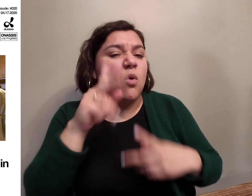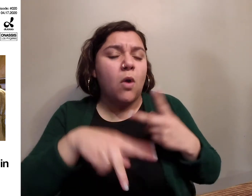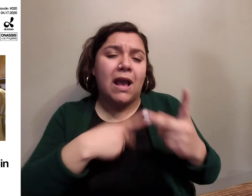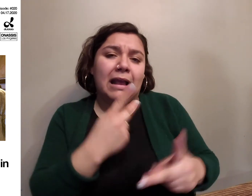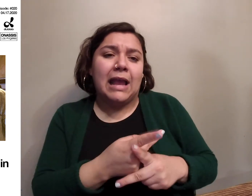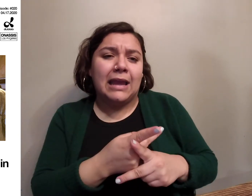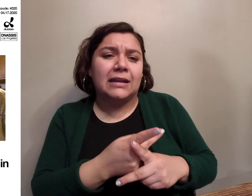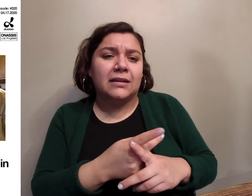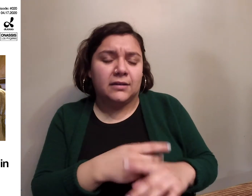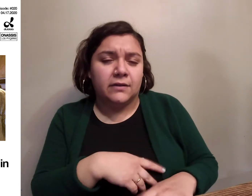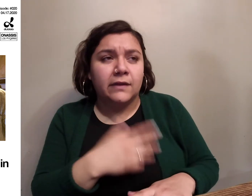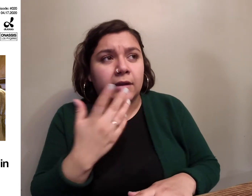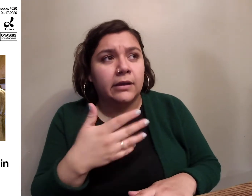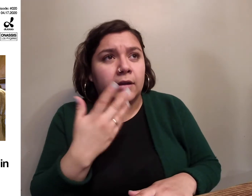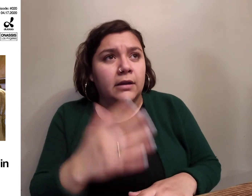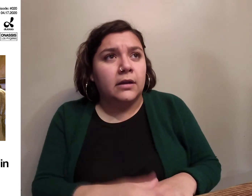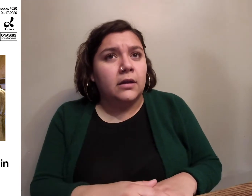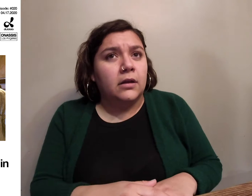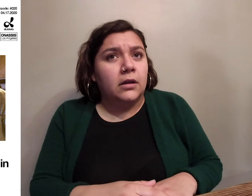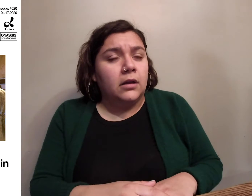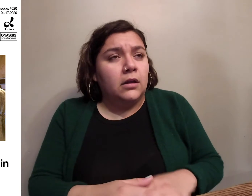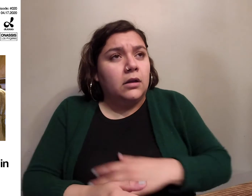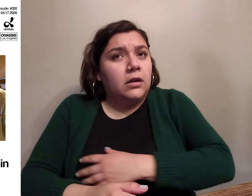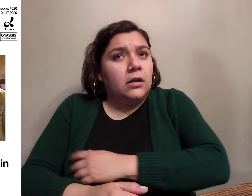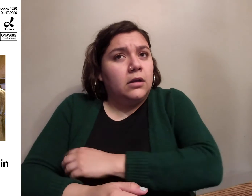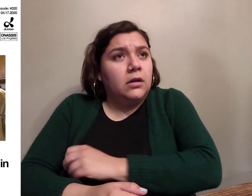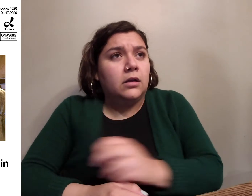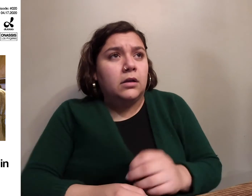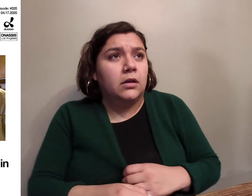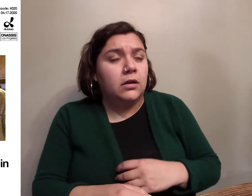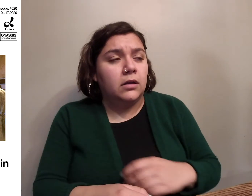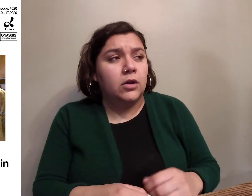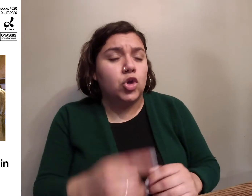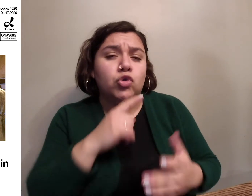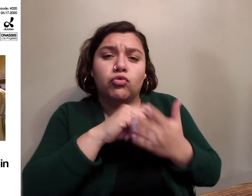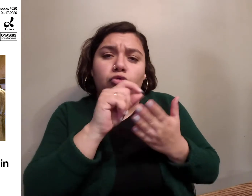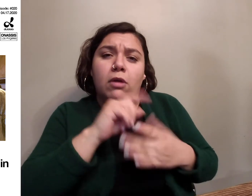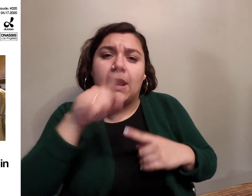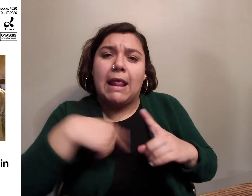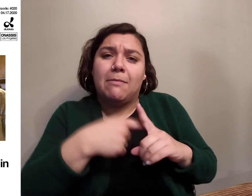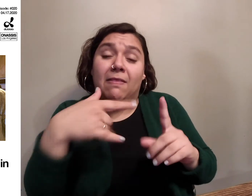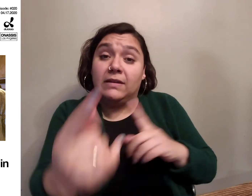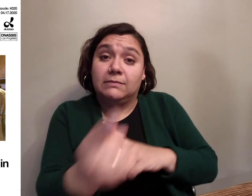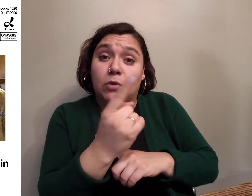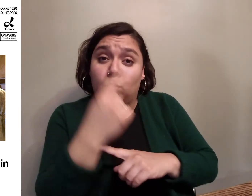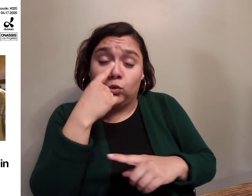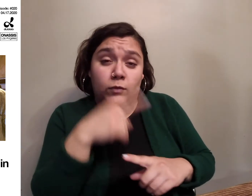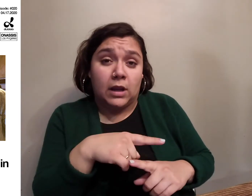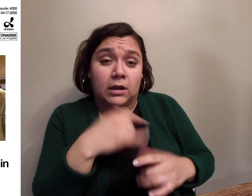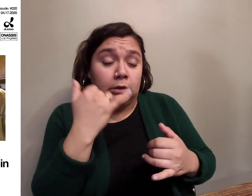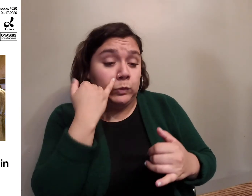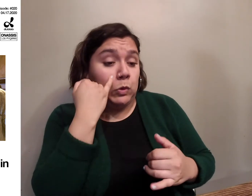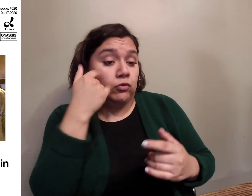what you mean by that, would you write about this moment, if you were to write about this moment at all?